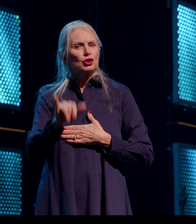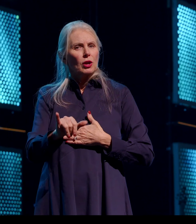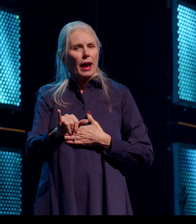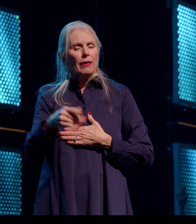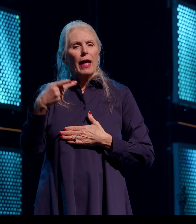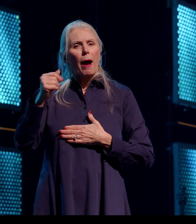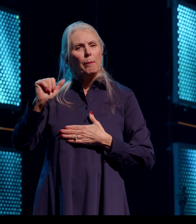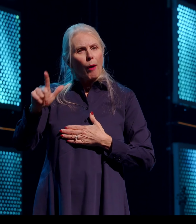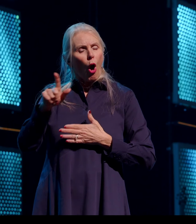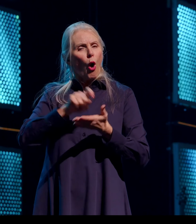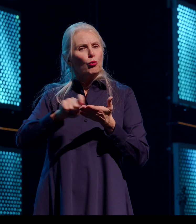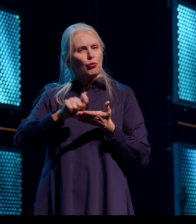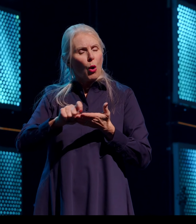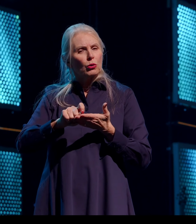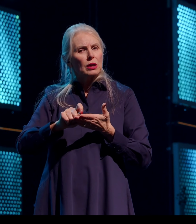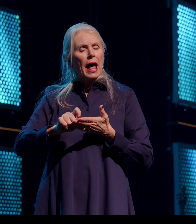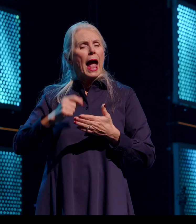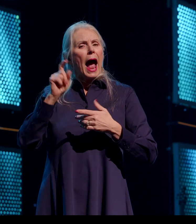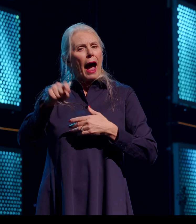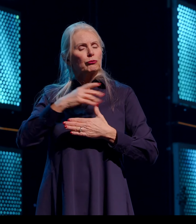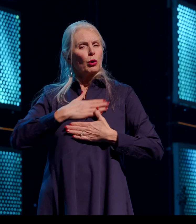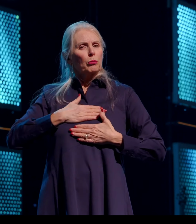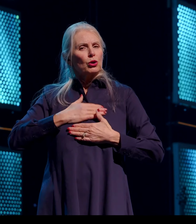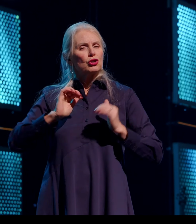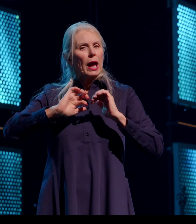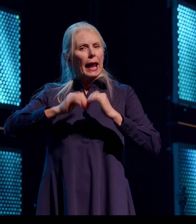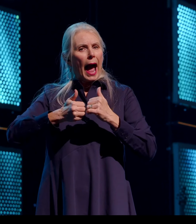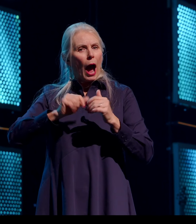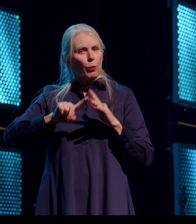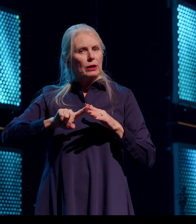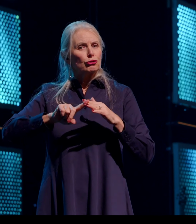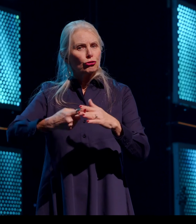how it started. So let's start with Philippians